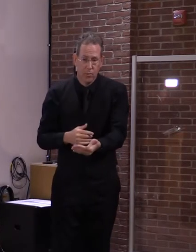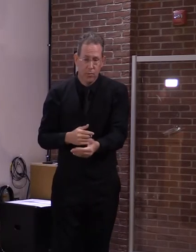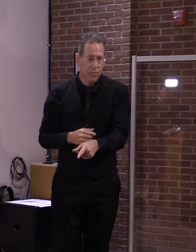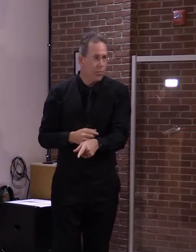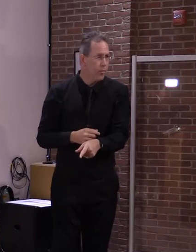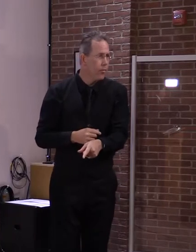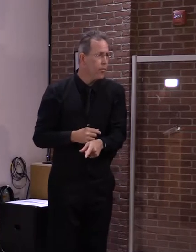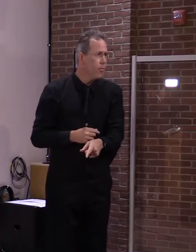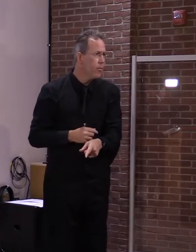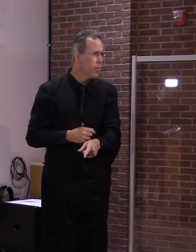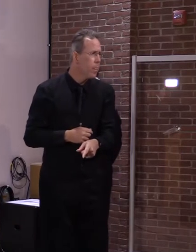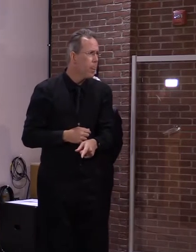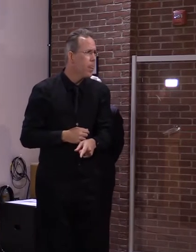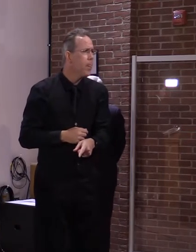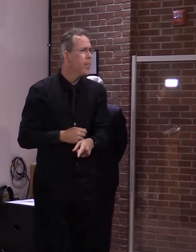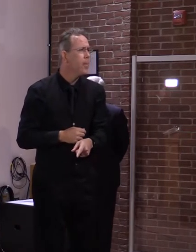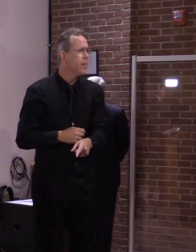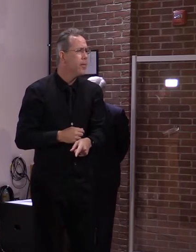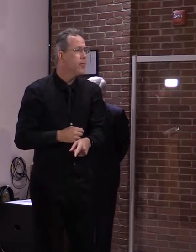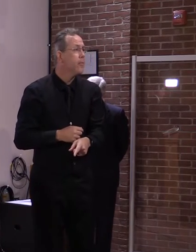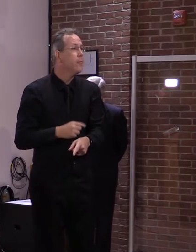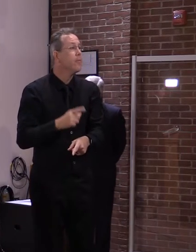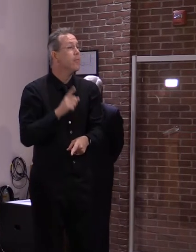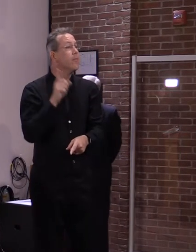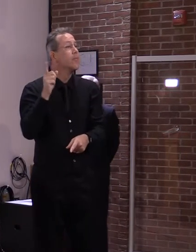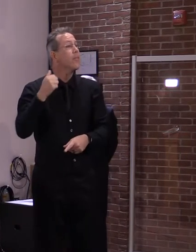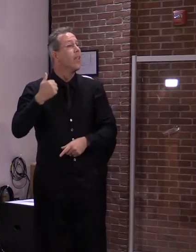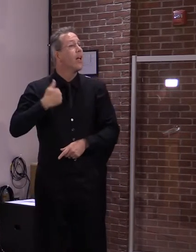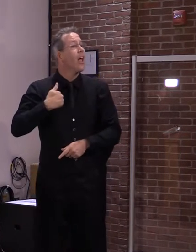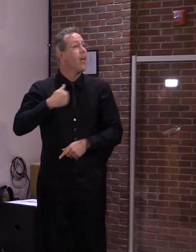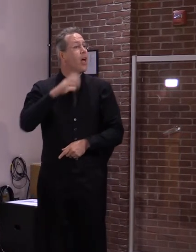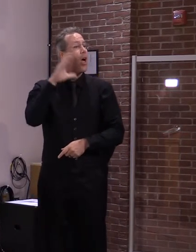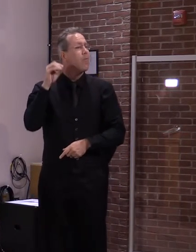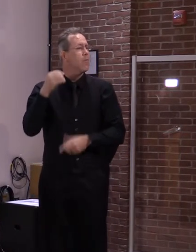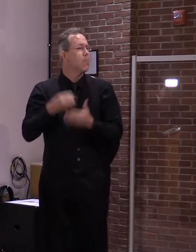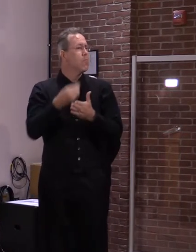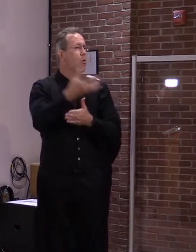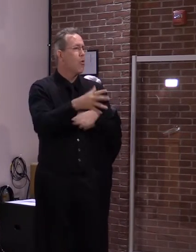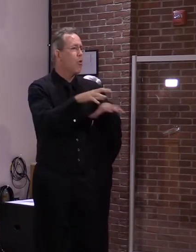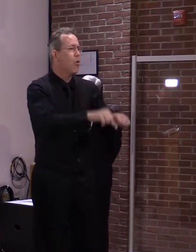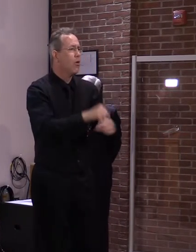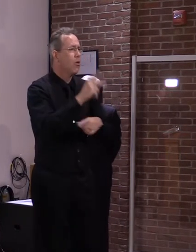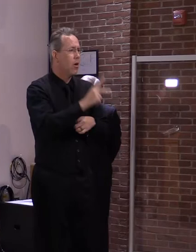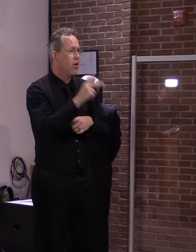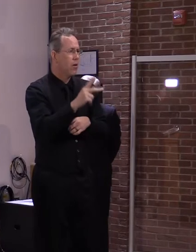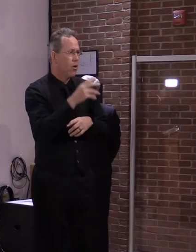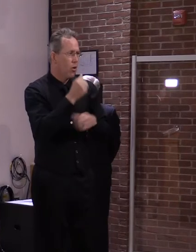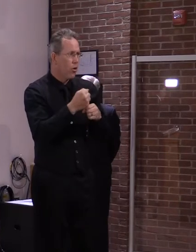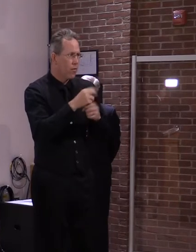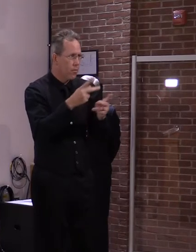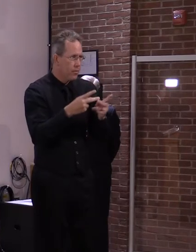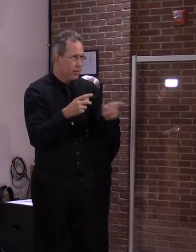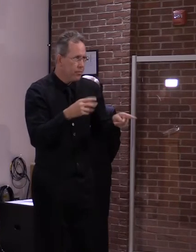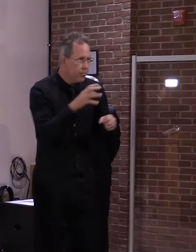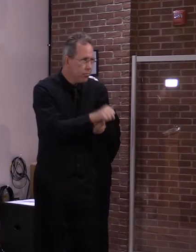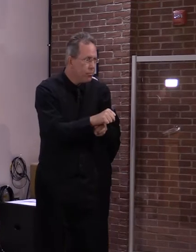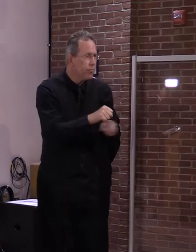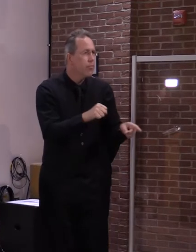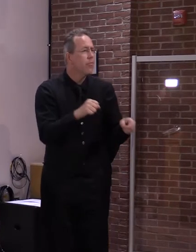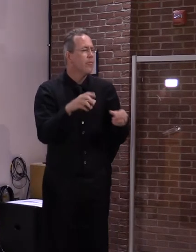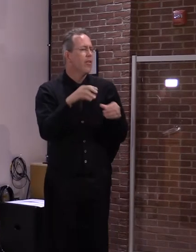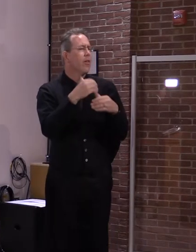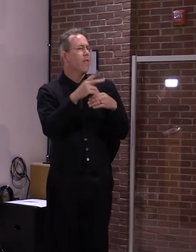the company that is purchasing the coffee cup, former coffee cup and Vermont bread, is was approved yesterday